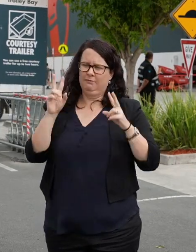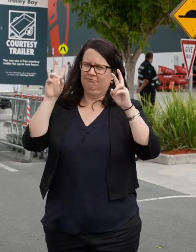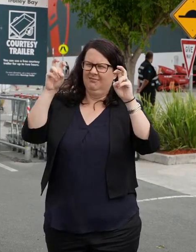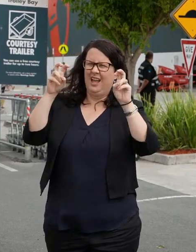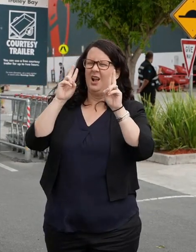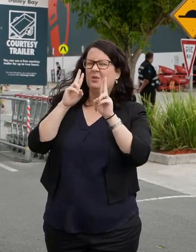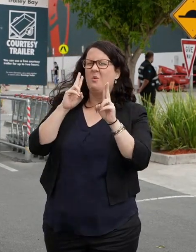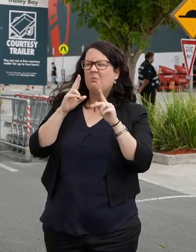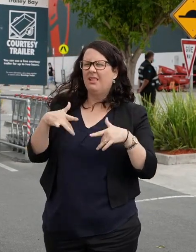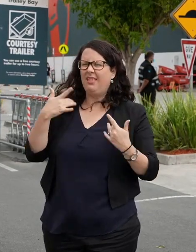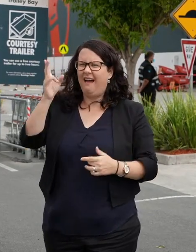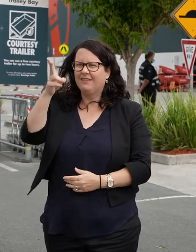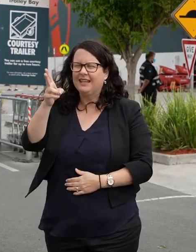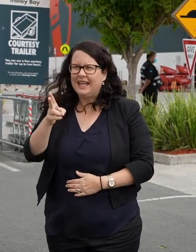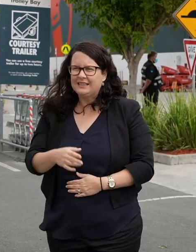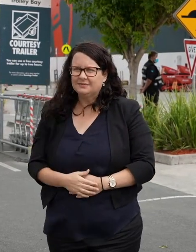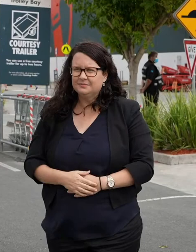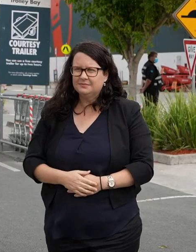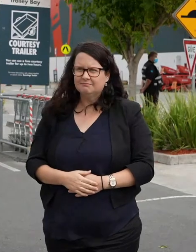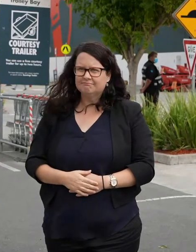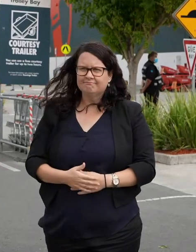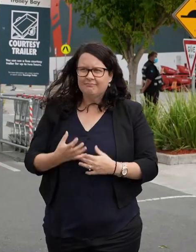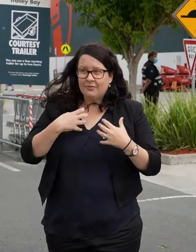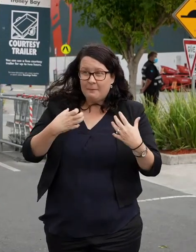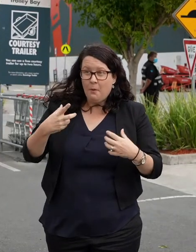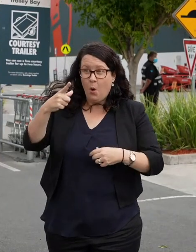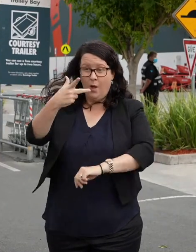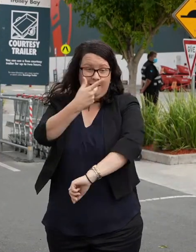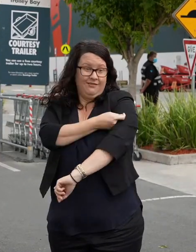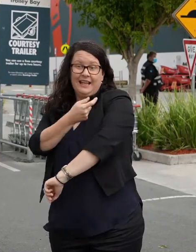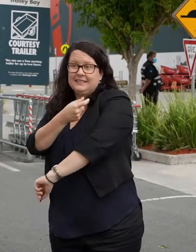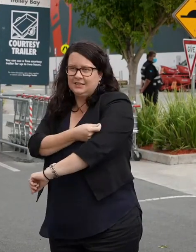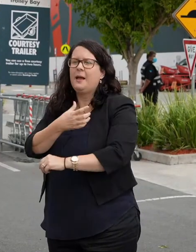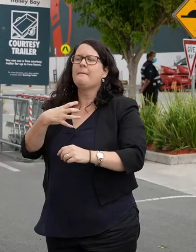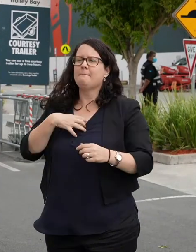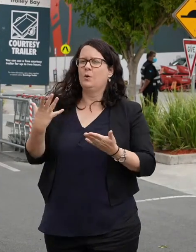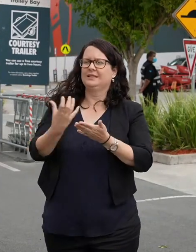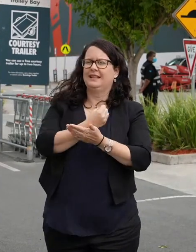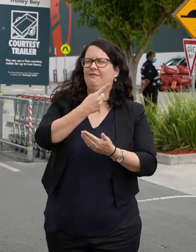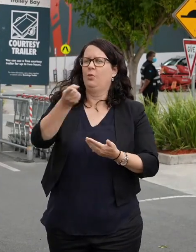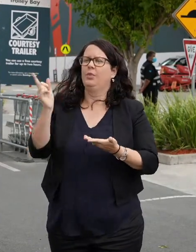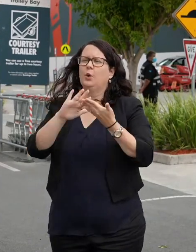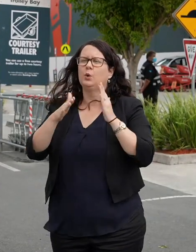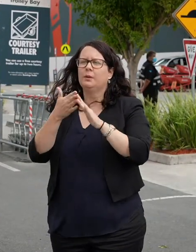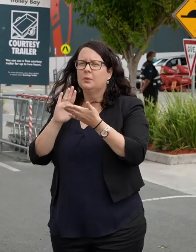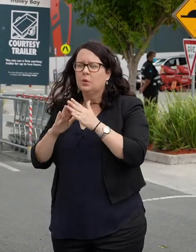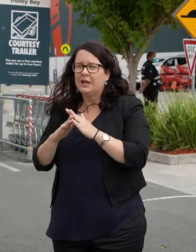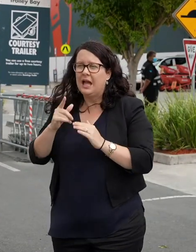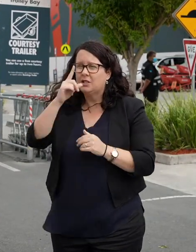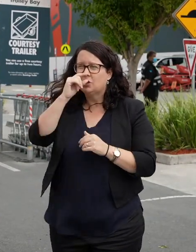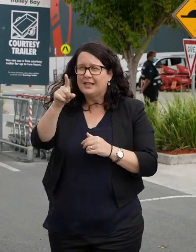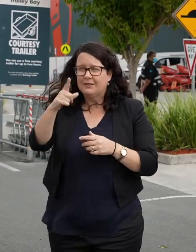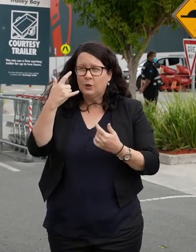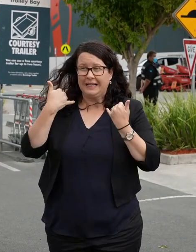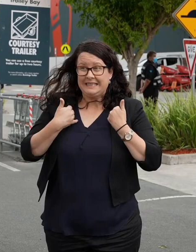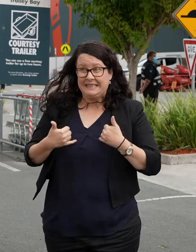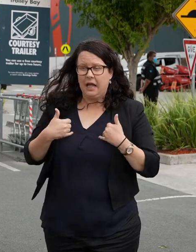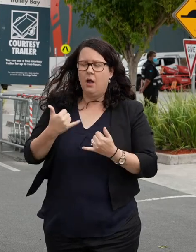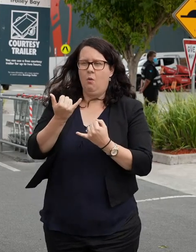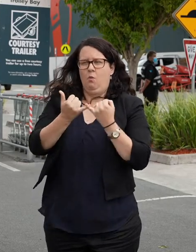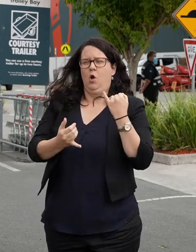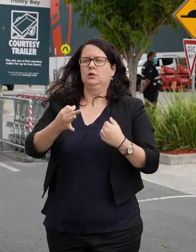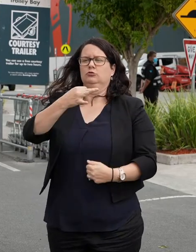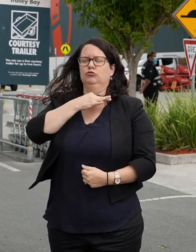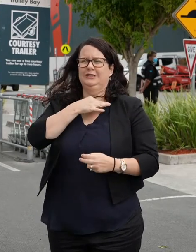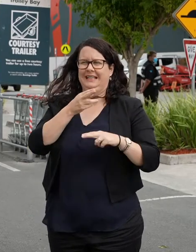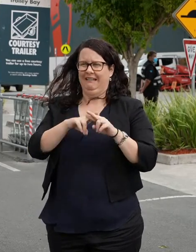pretty much. So the more people get vaccinated, the safer the community will be. The chances of you getting sick are so much higher if you're not vaccinated